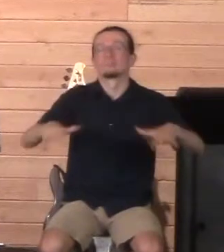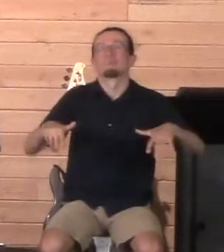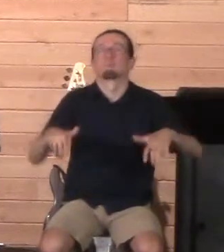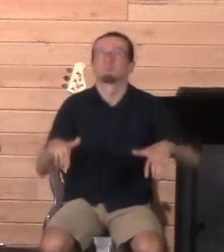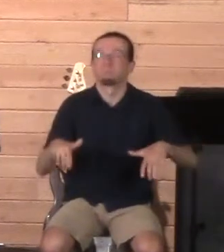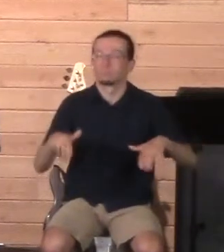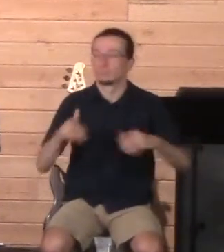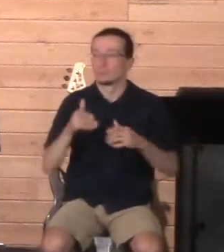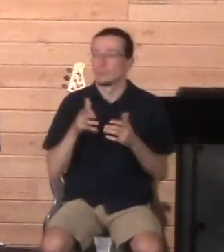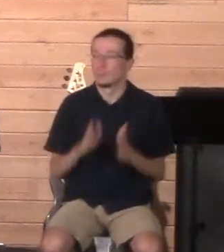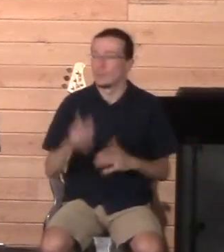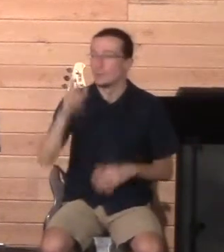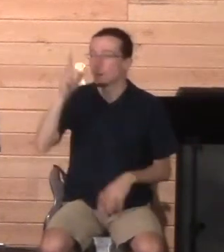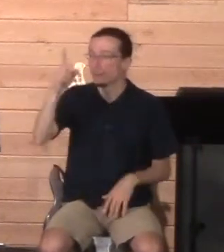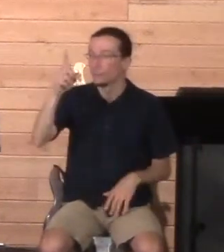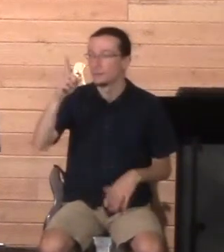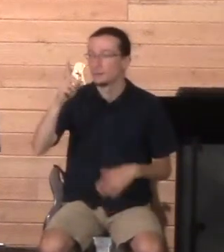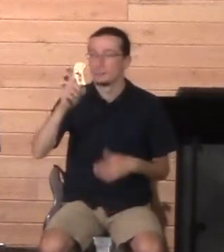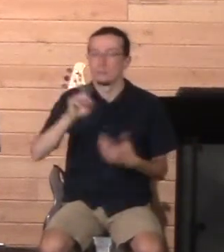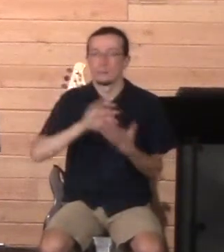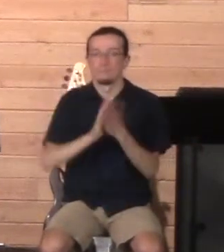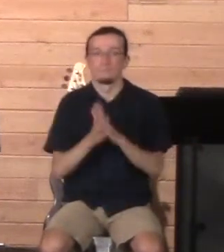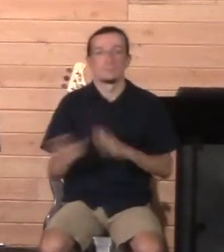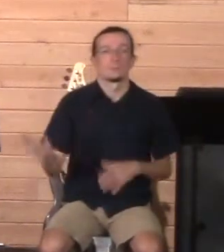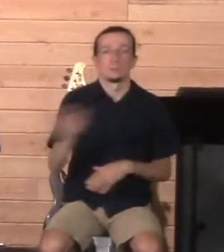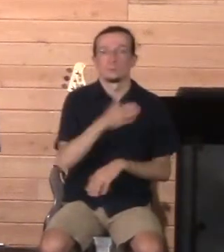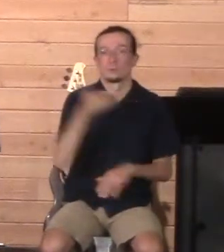Him be your God.